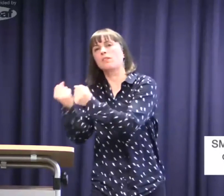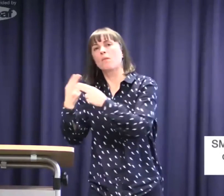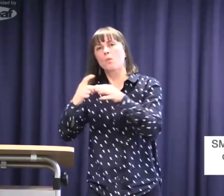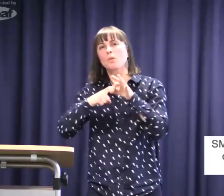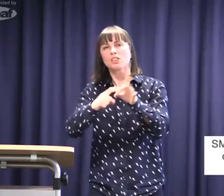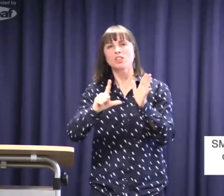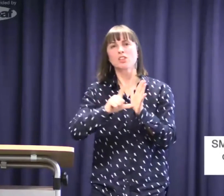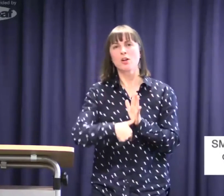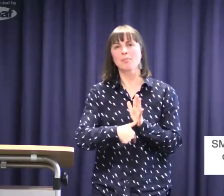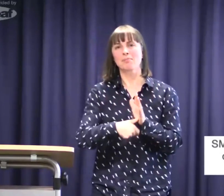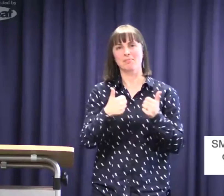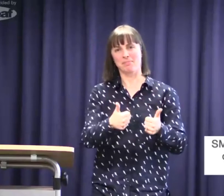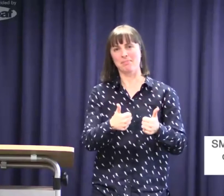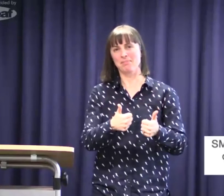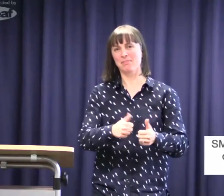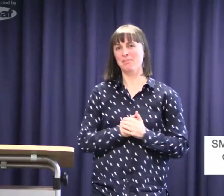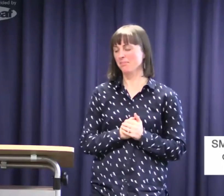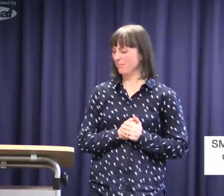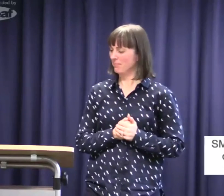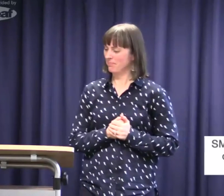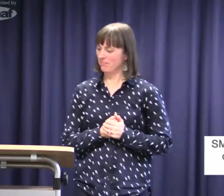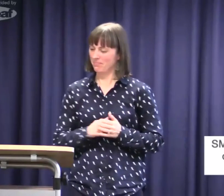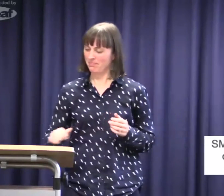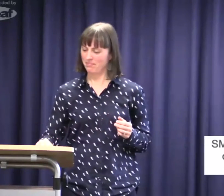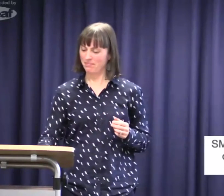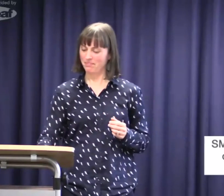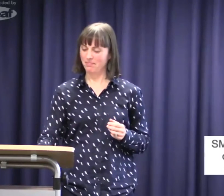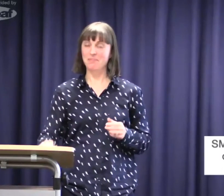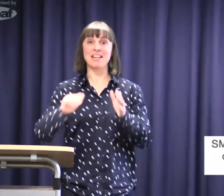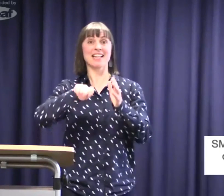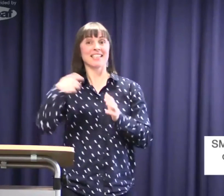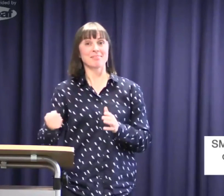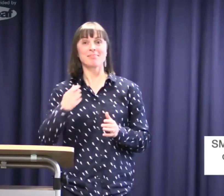acknowledge that we have received them and we'll wait until question time.